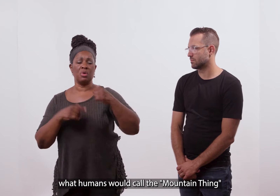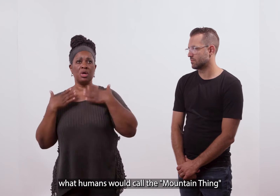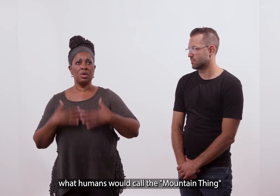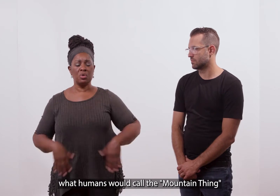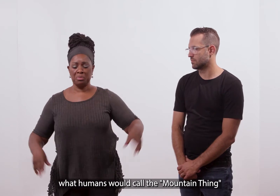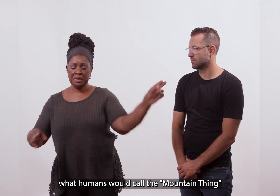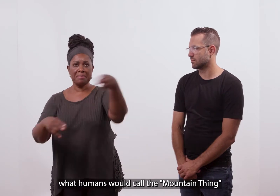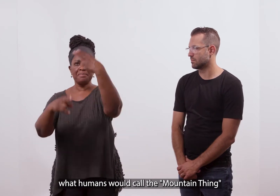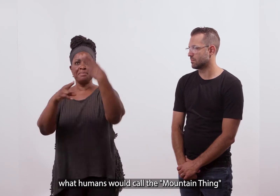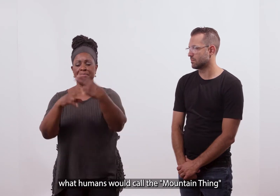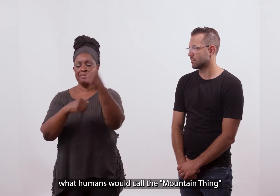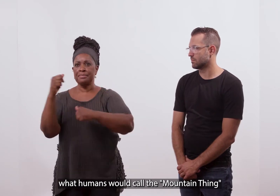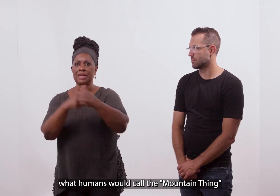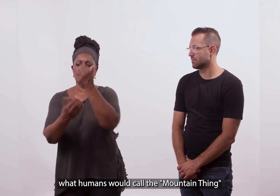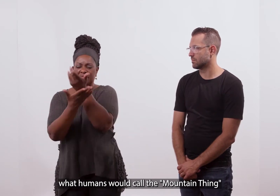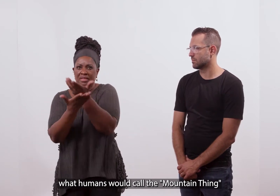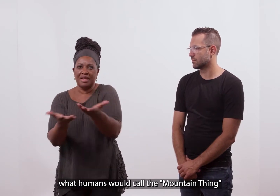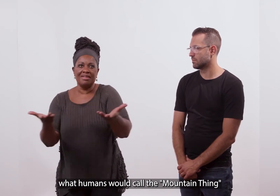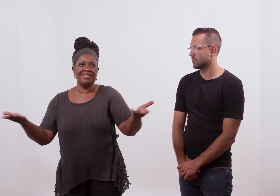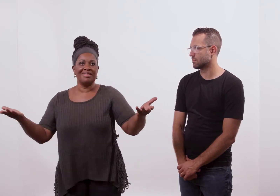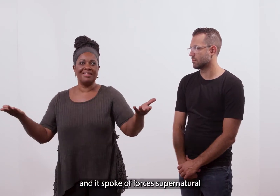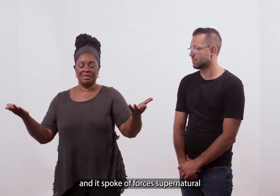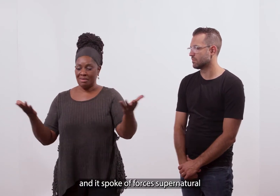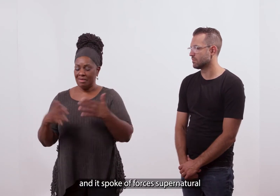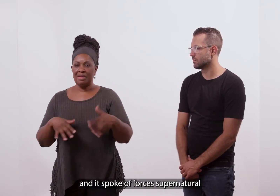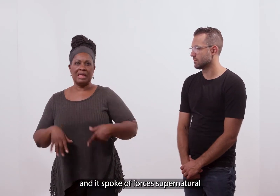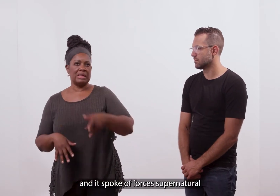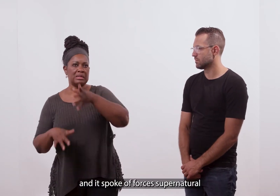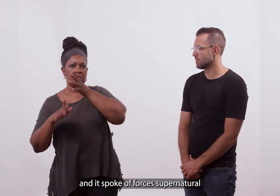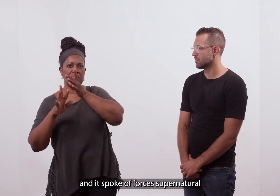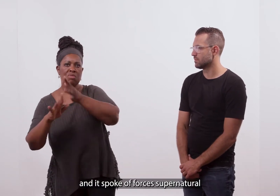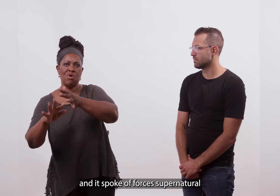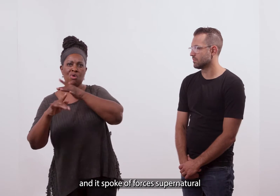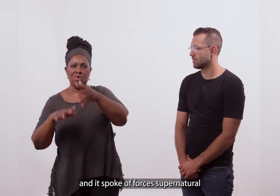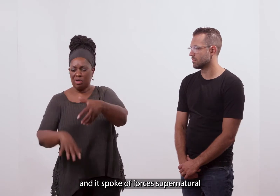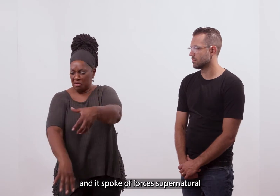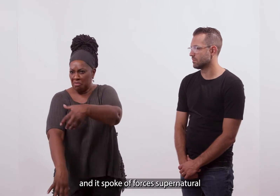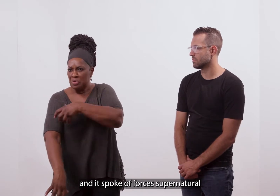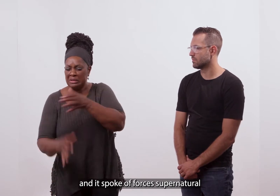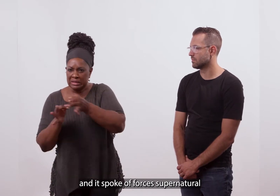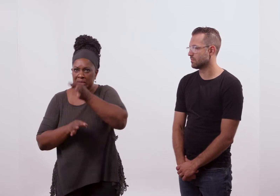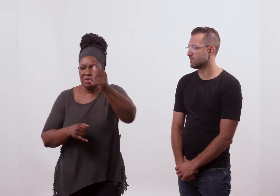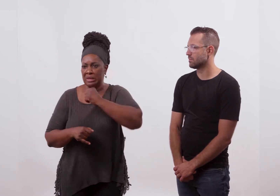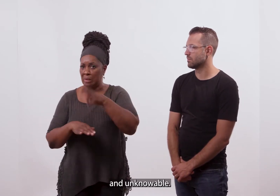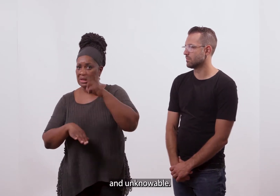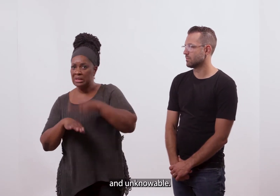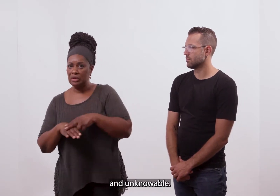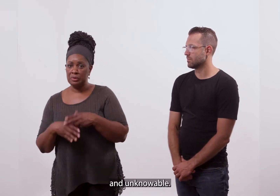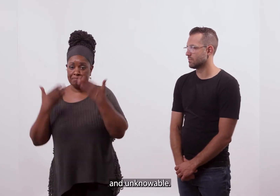would call the Mountain Thing, and it spoke of forces supernatural